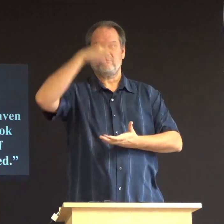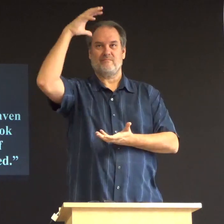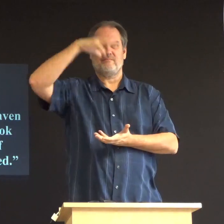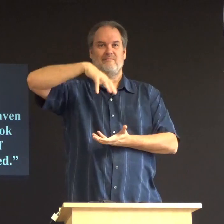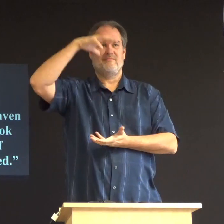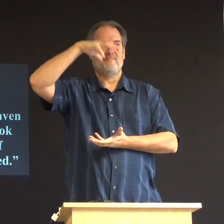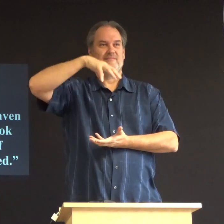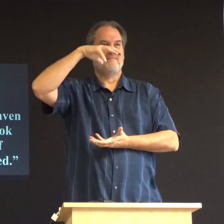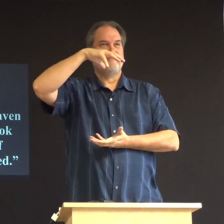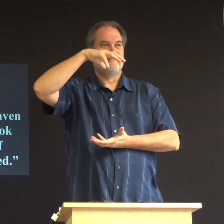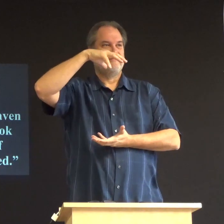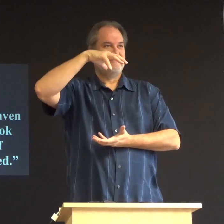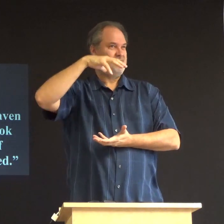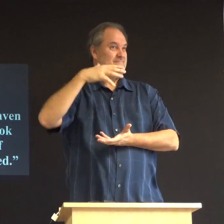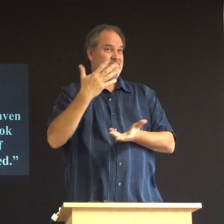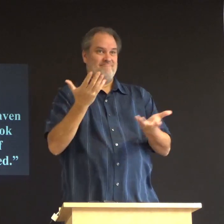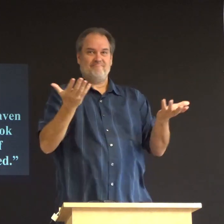And add leaven, it makes it boom.